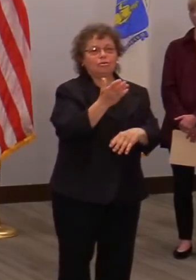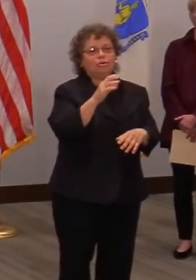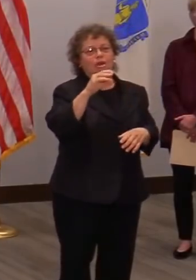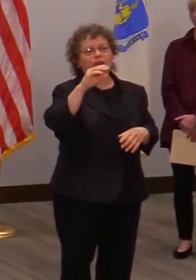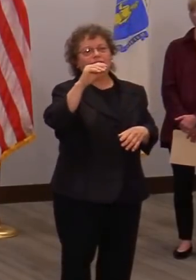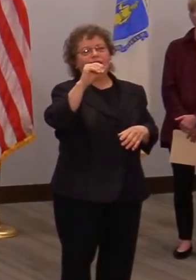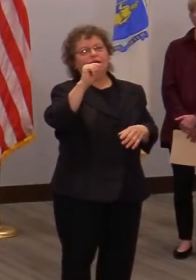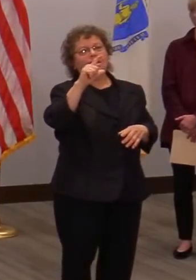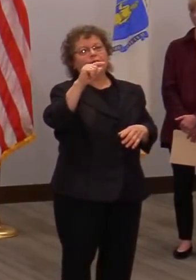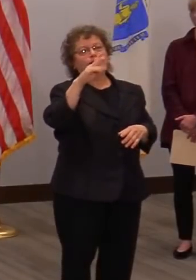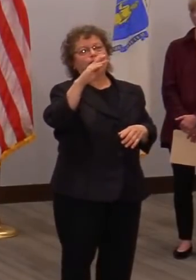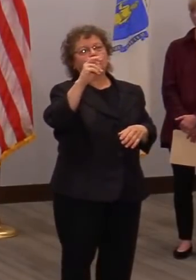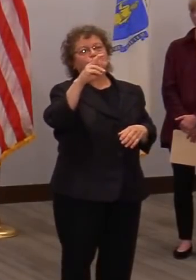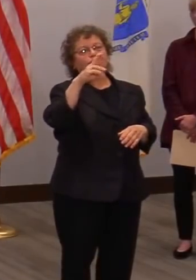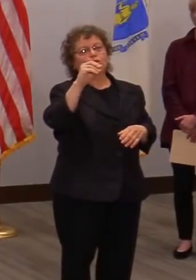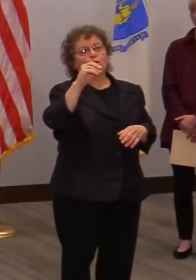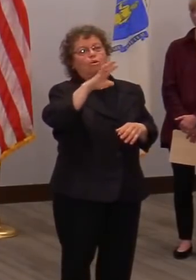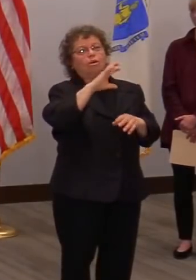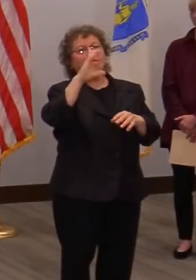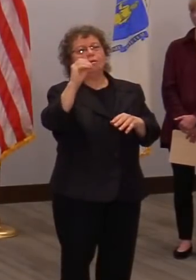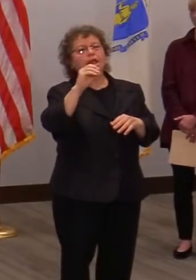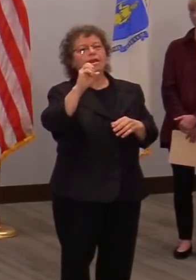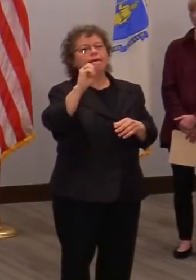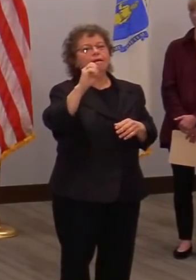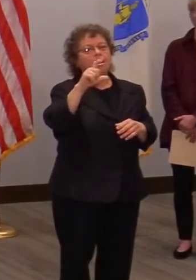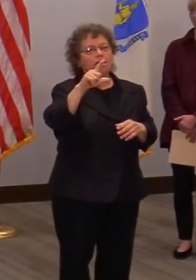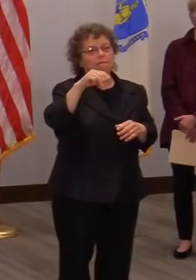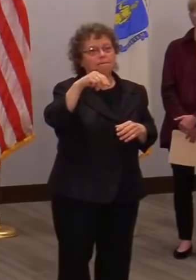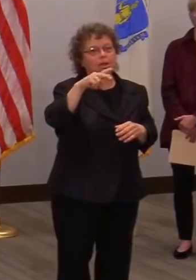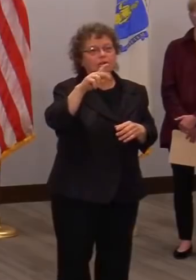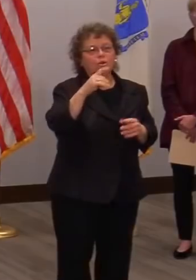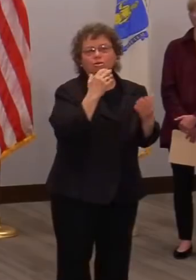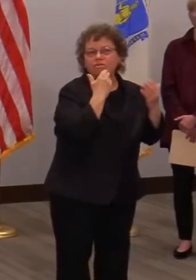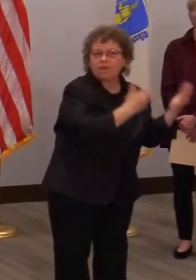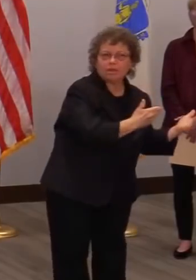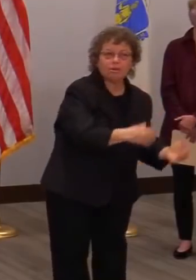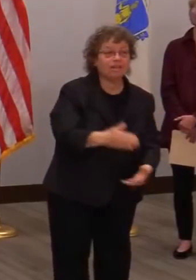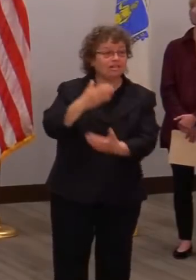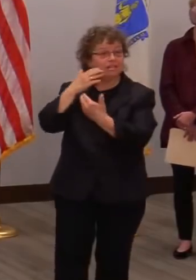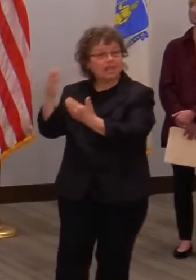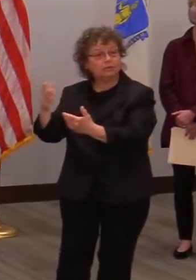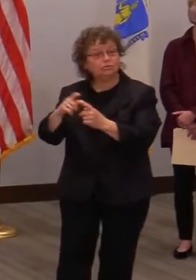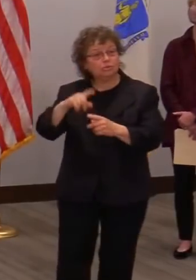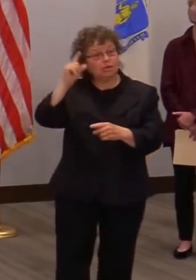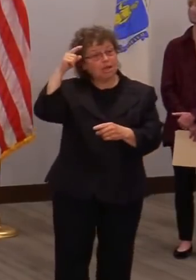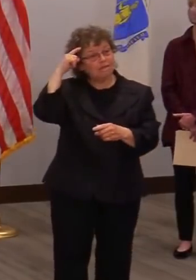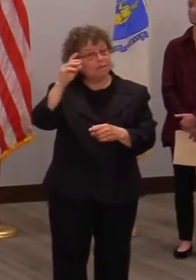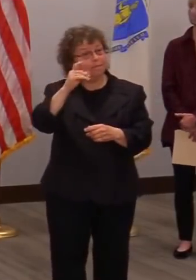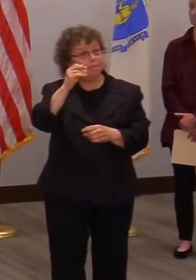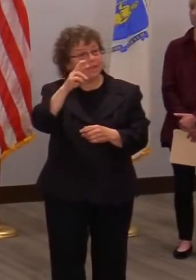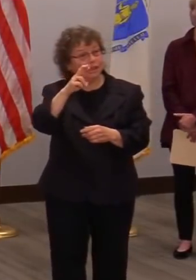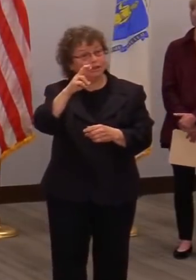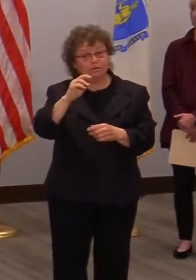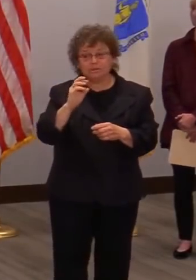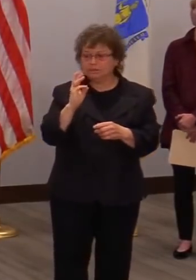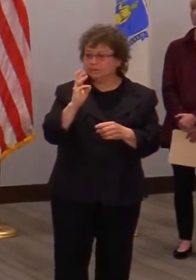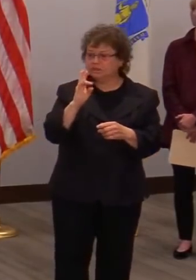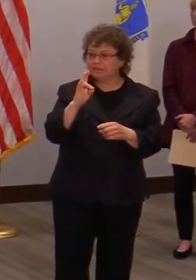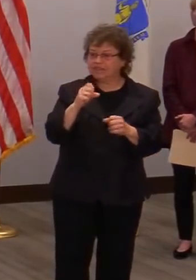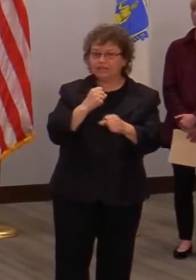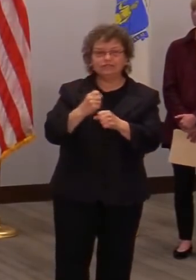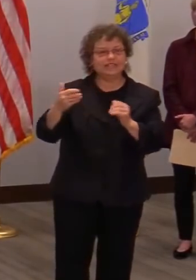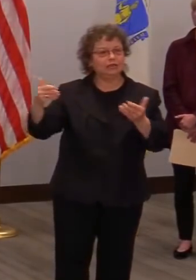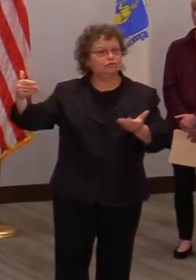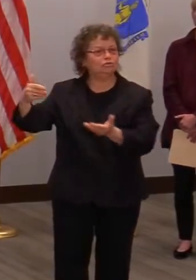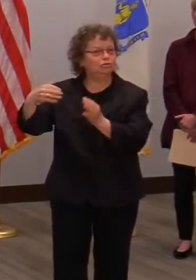Mundo. So, Alberto, thank you for that. And thanks to Charlie Baker, I was introduced about 6 or 7 years ago to